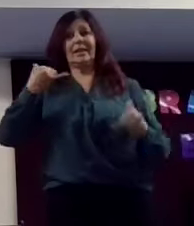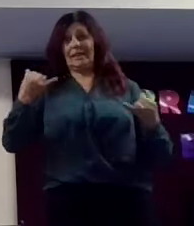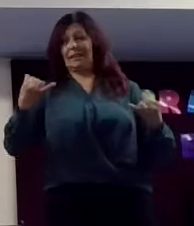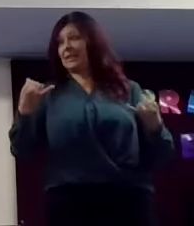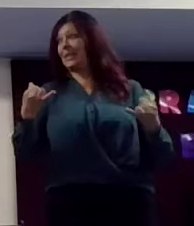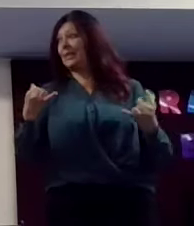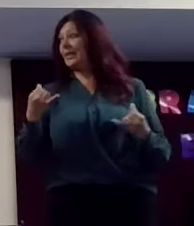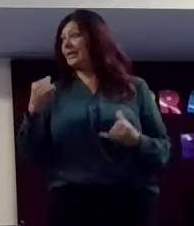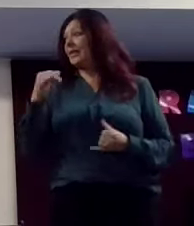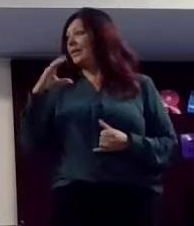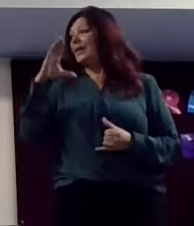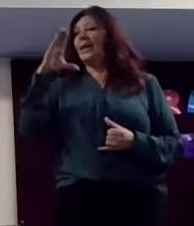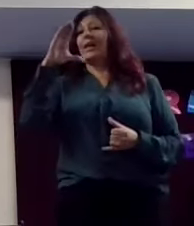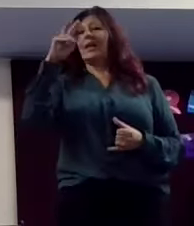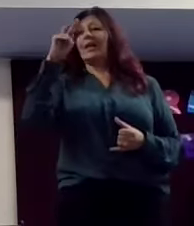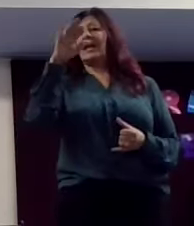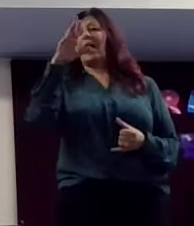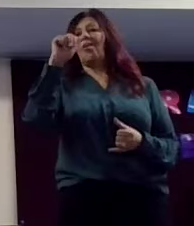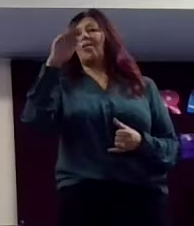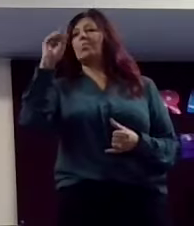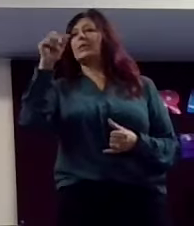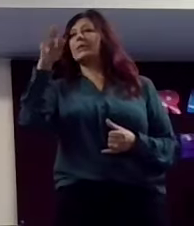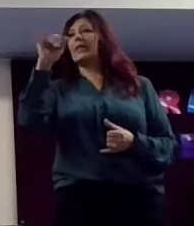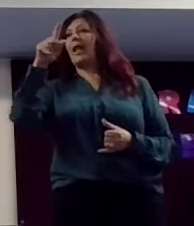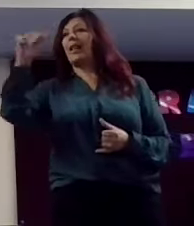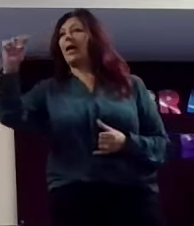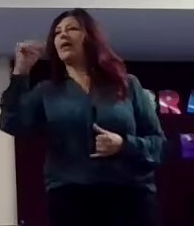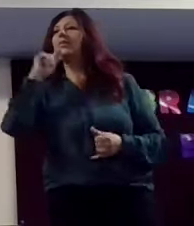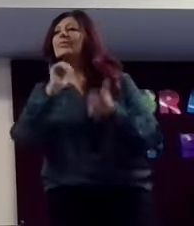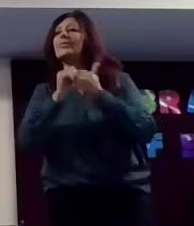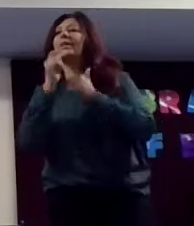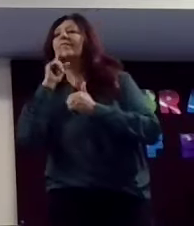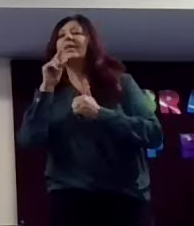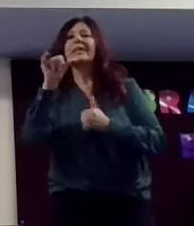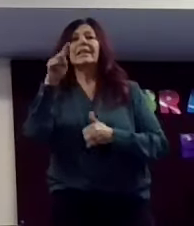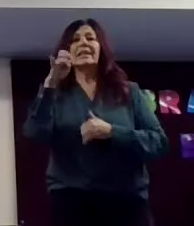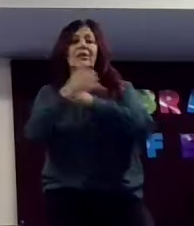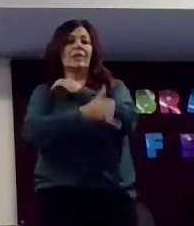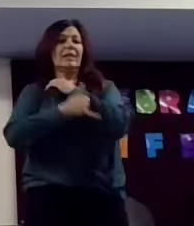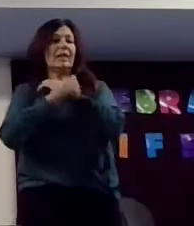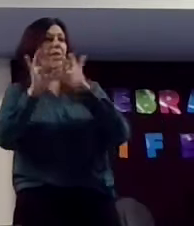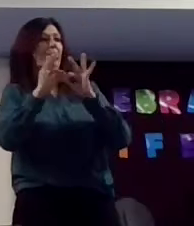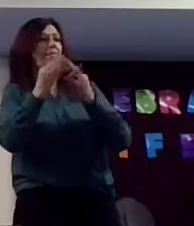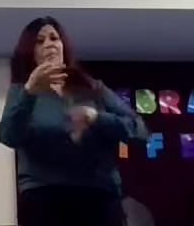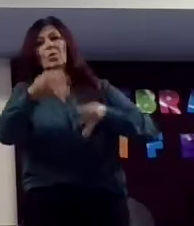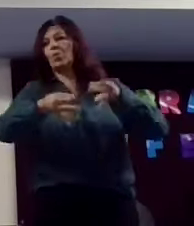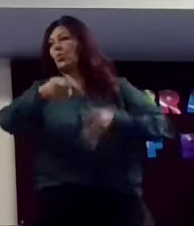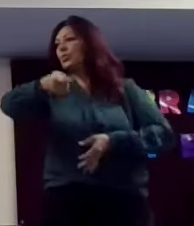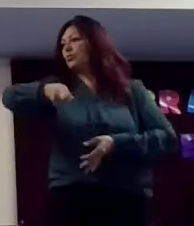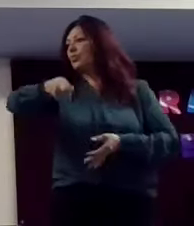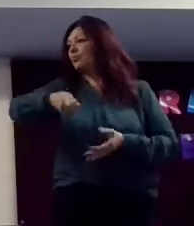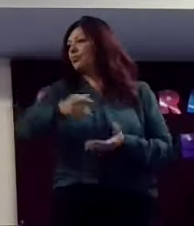today, Cara Biscaglia, who's running for Erie County Family Court Judge.